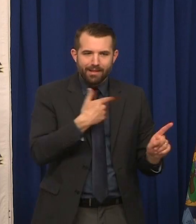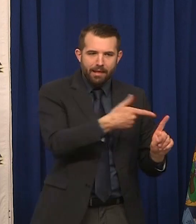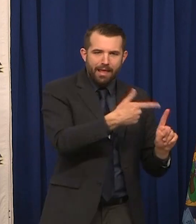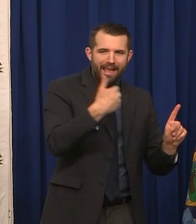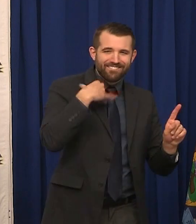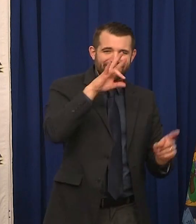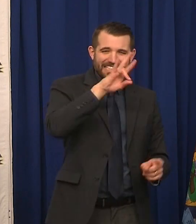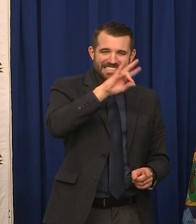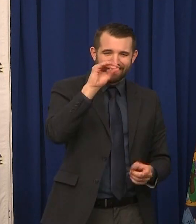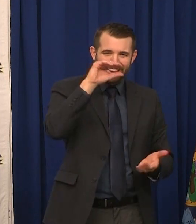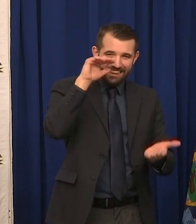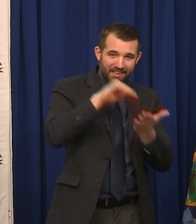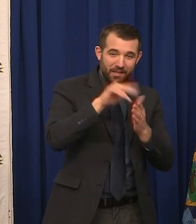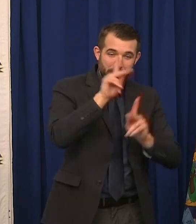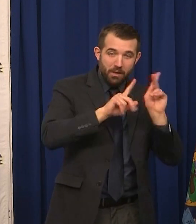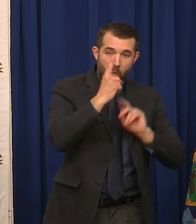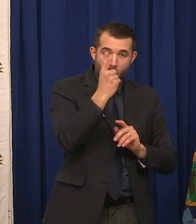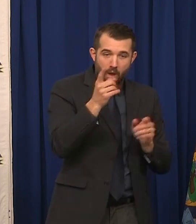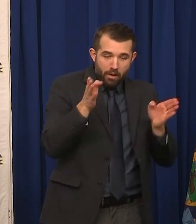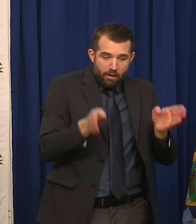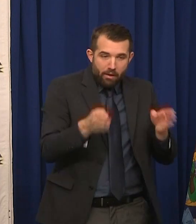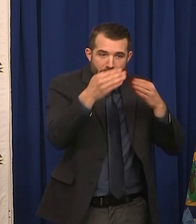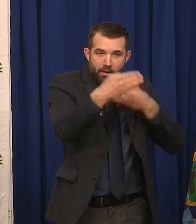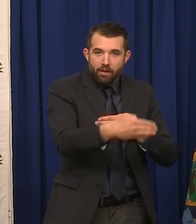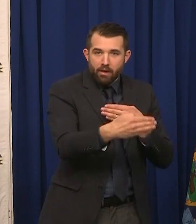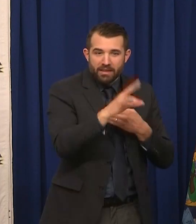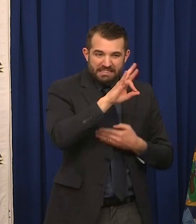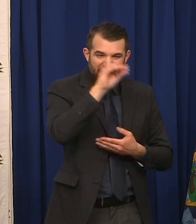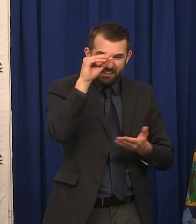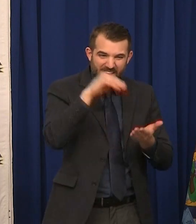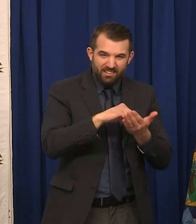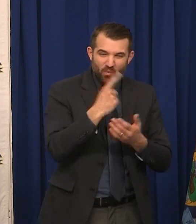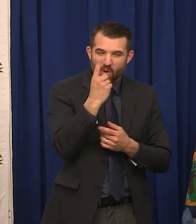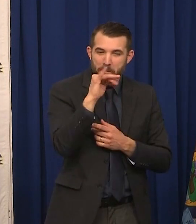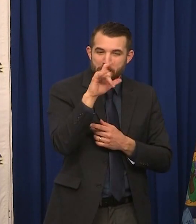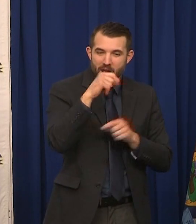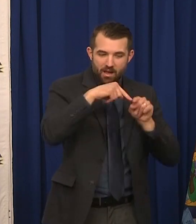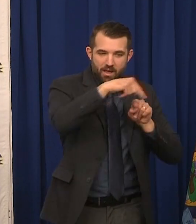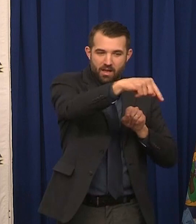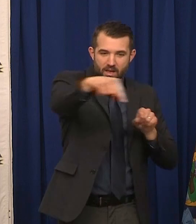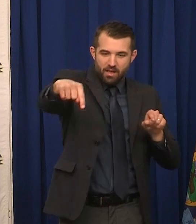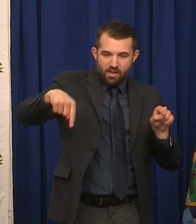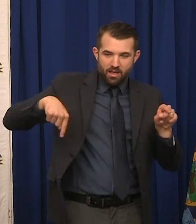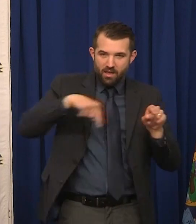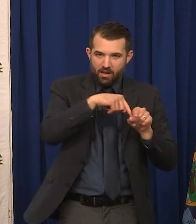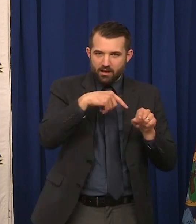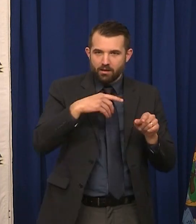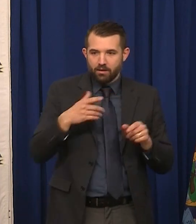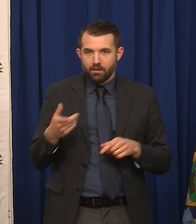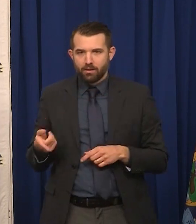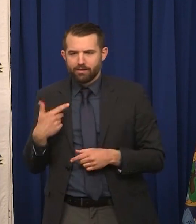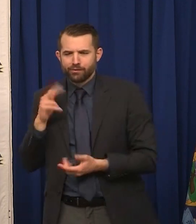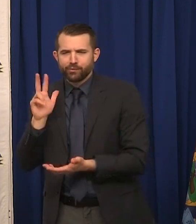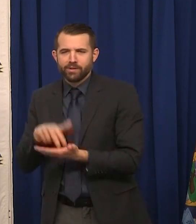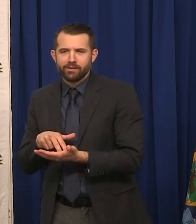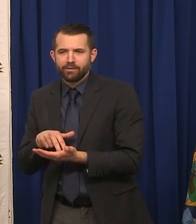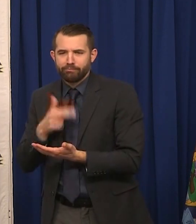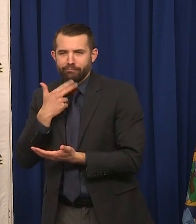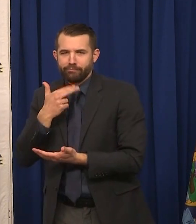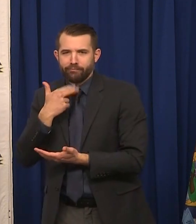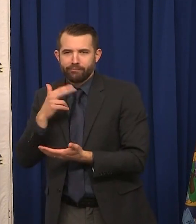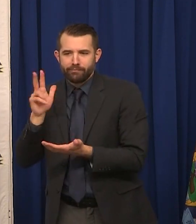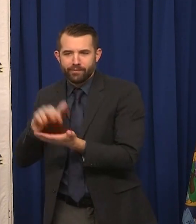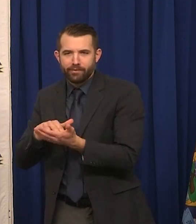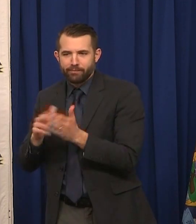few thousand people in a square mile in Portland, is a much different risk profile than somewhere else in Maine where there might